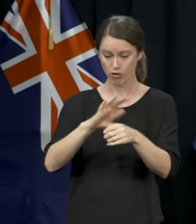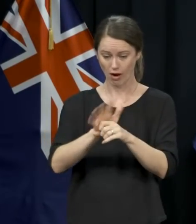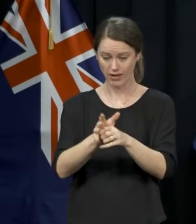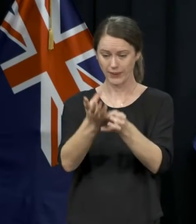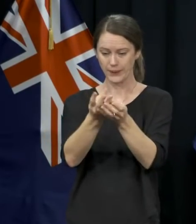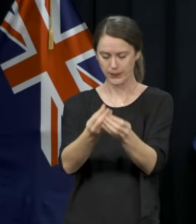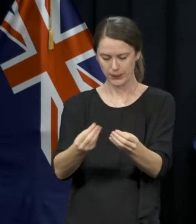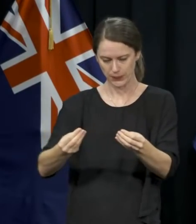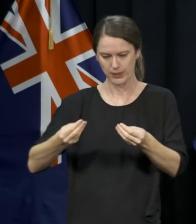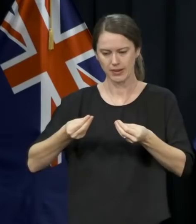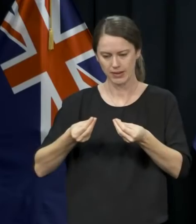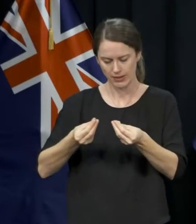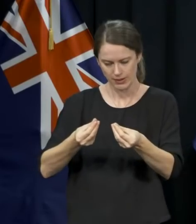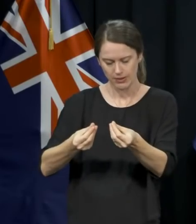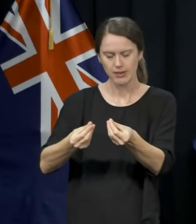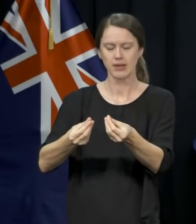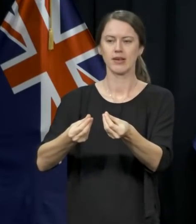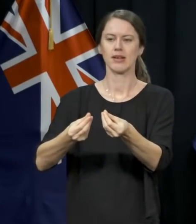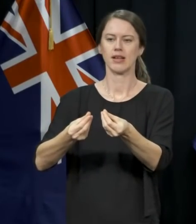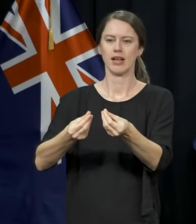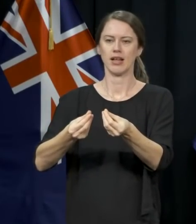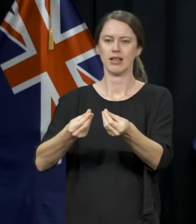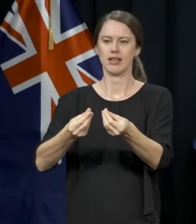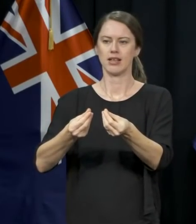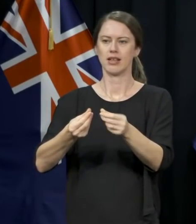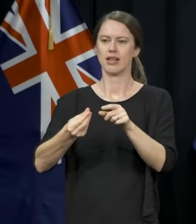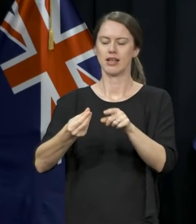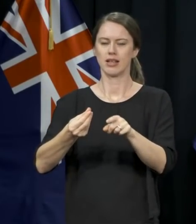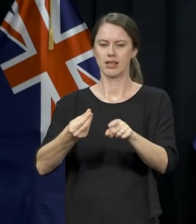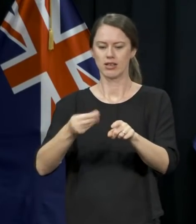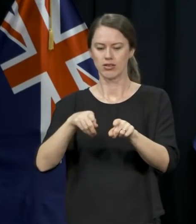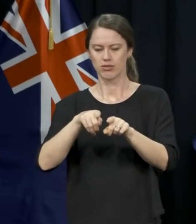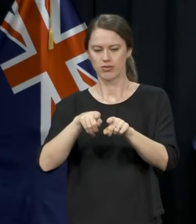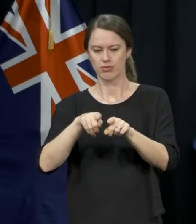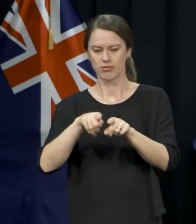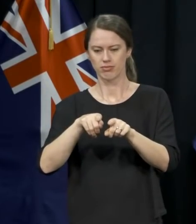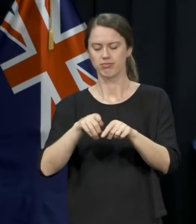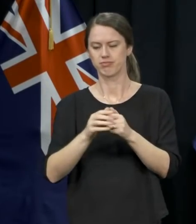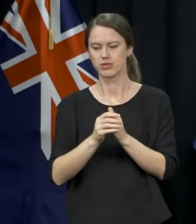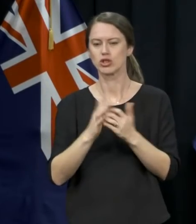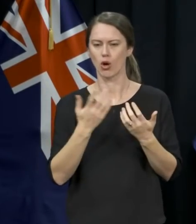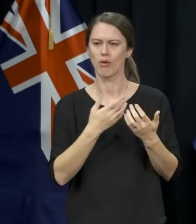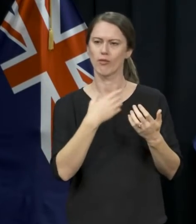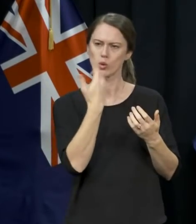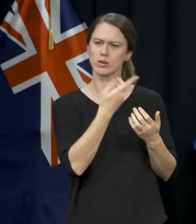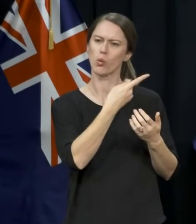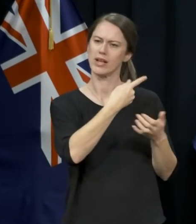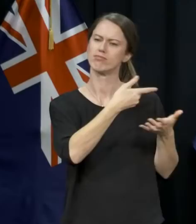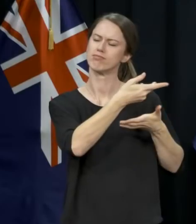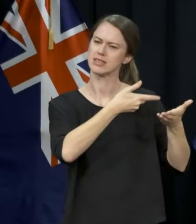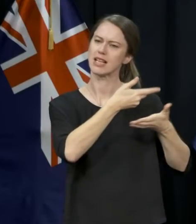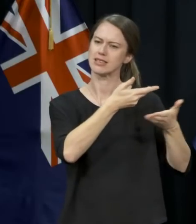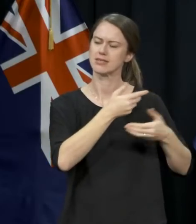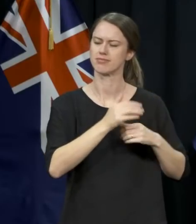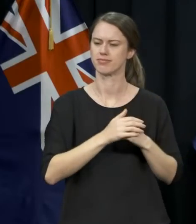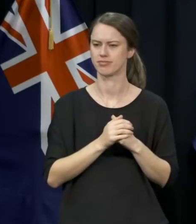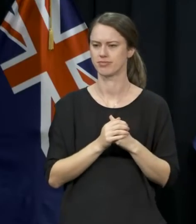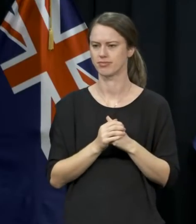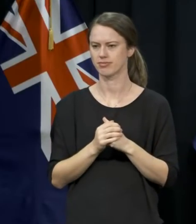was playing out in terms of the wider understanding of things. Of course, we had some conversations,